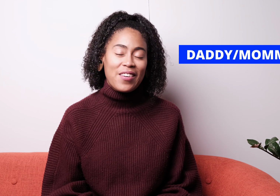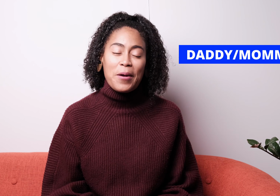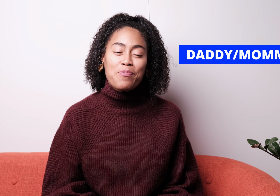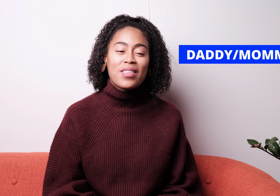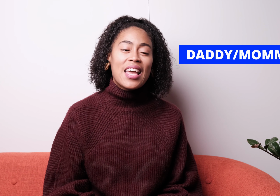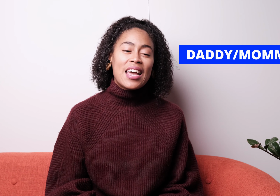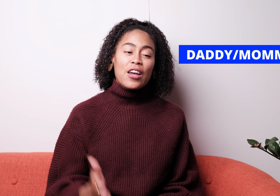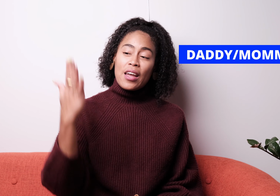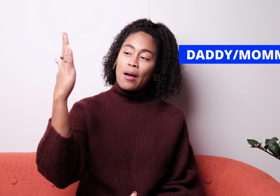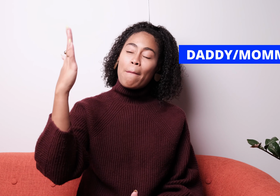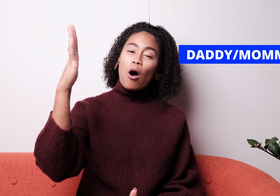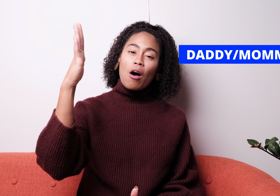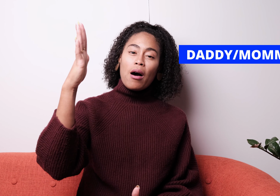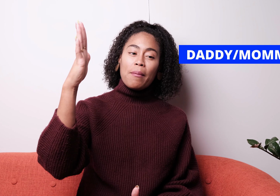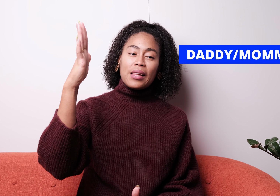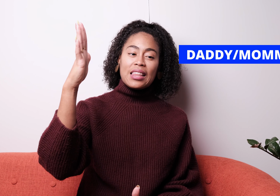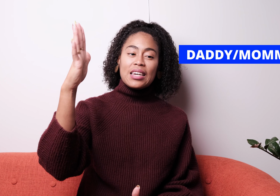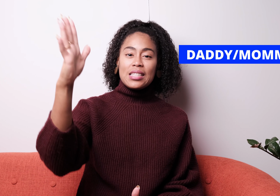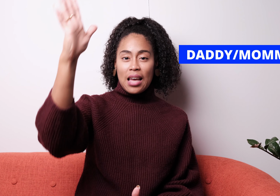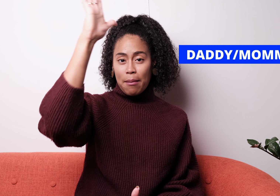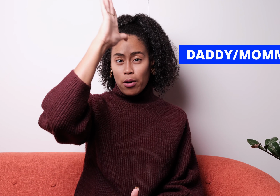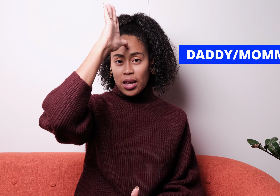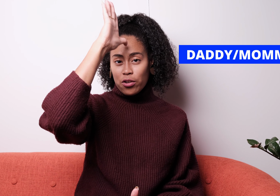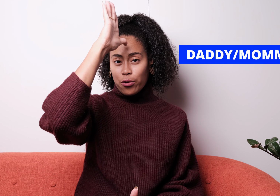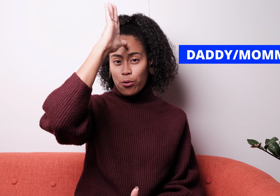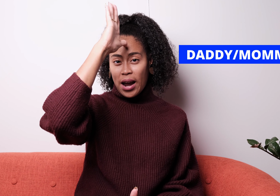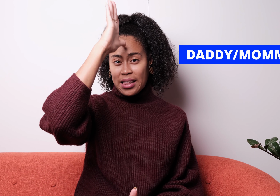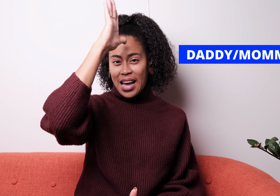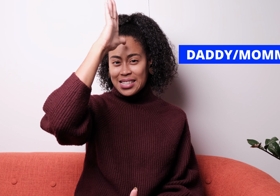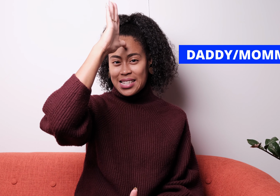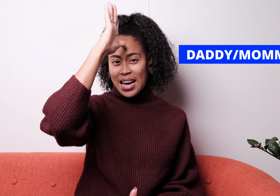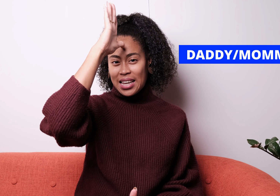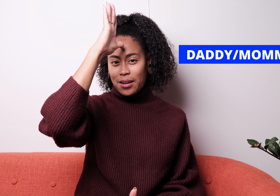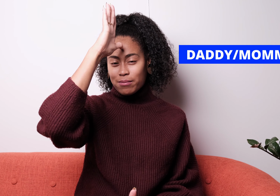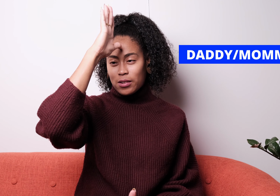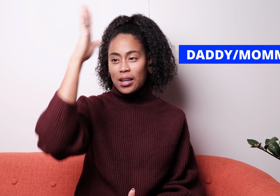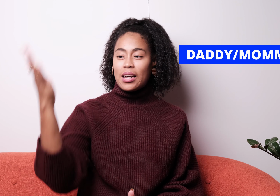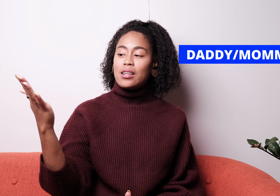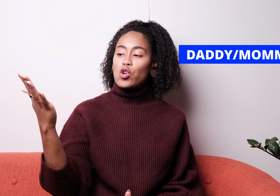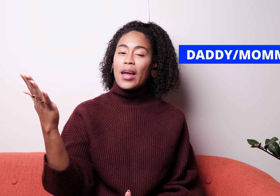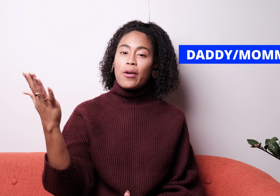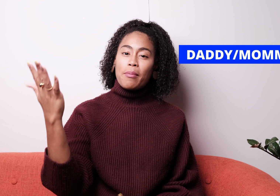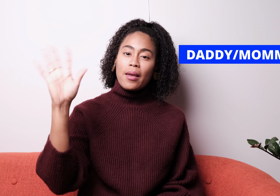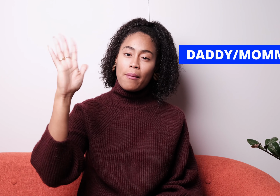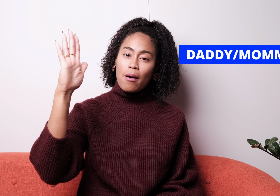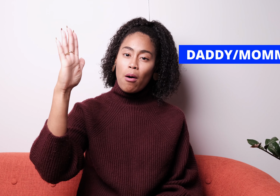right? Palm up like this and put it on your forehead. That's daddy, right? Try it with me. Palm